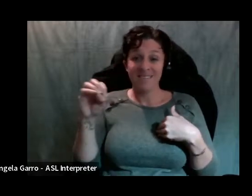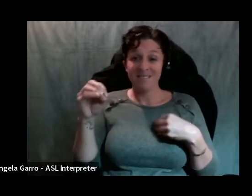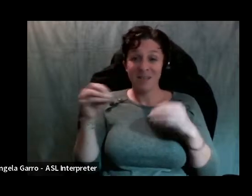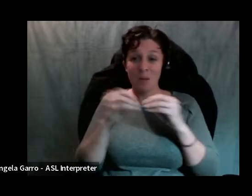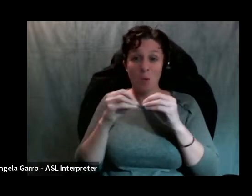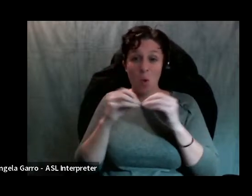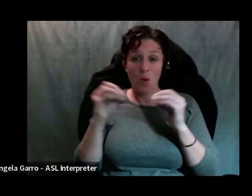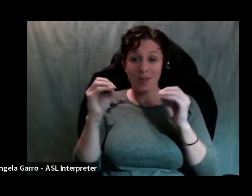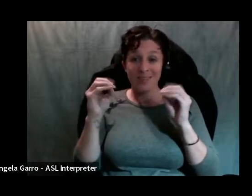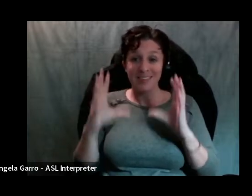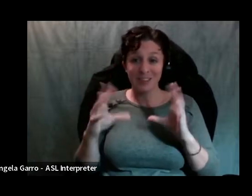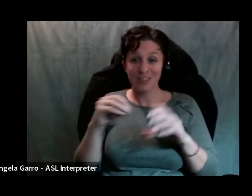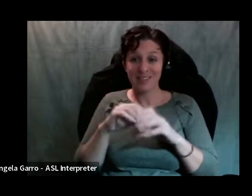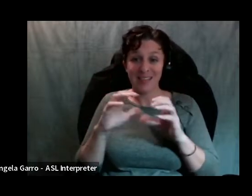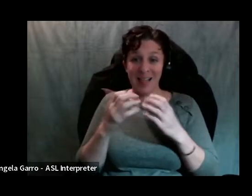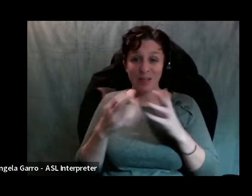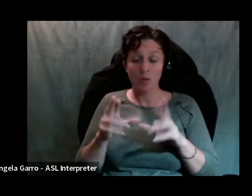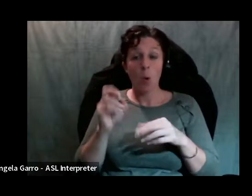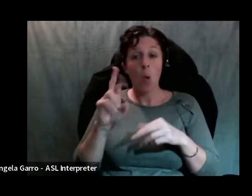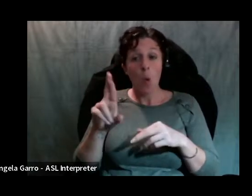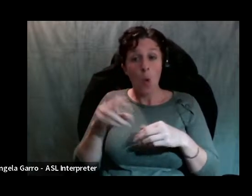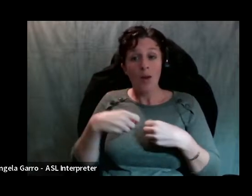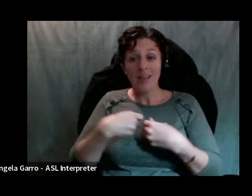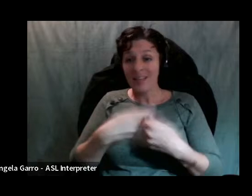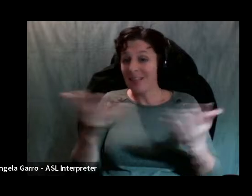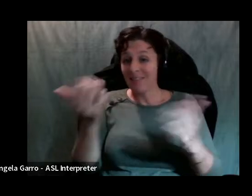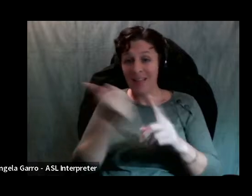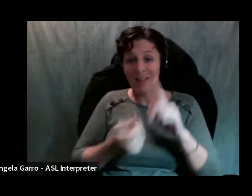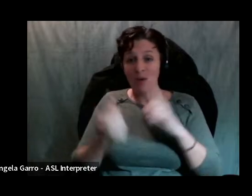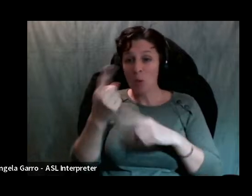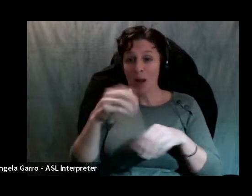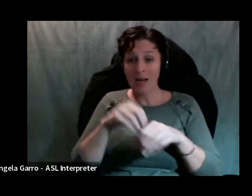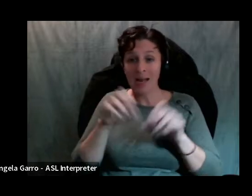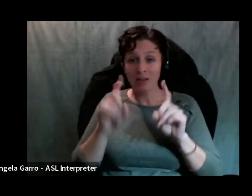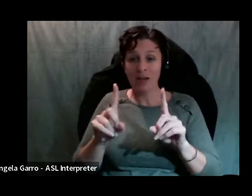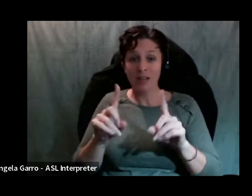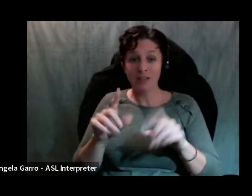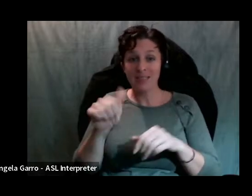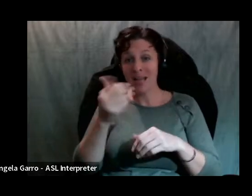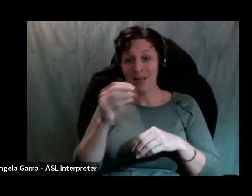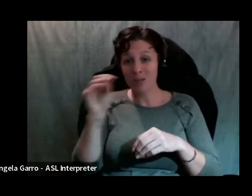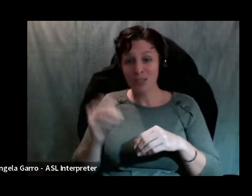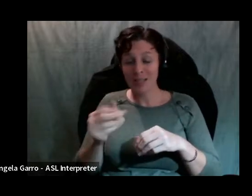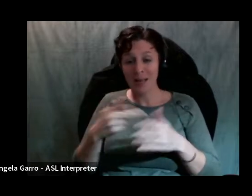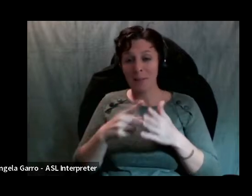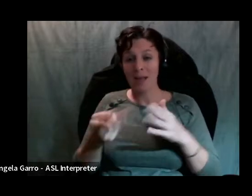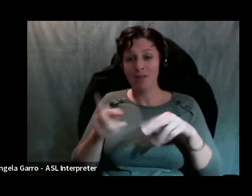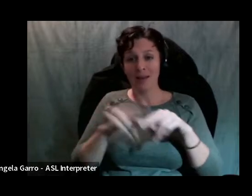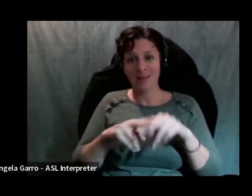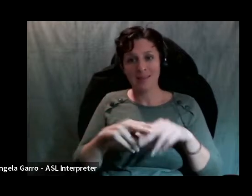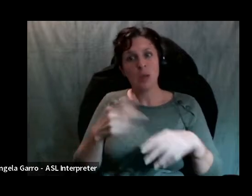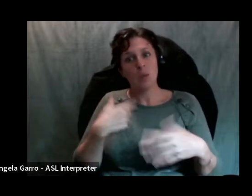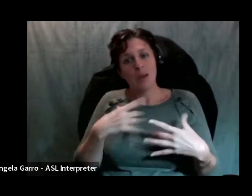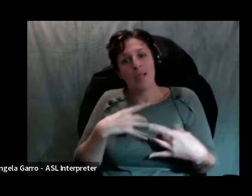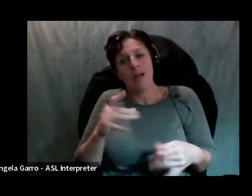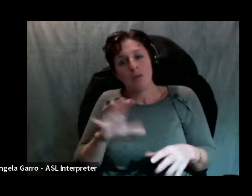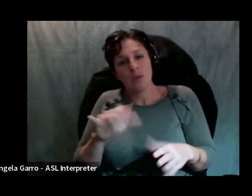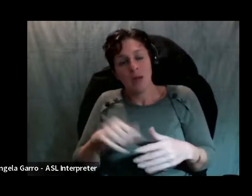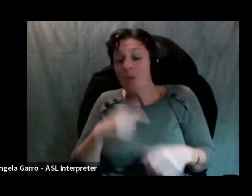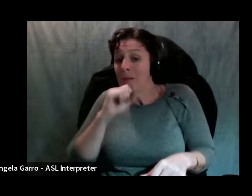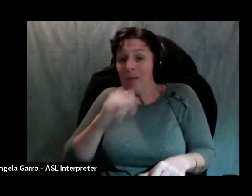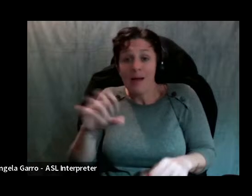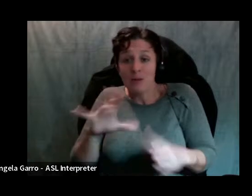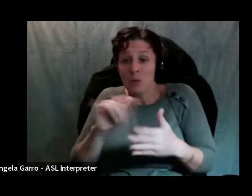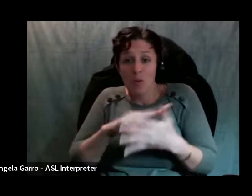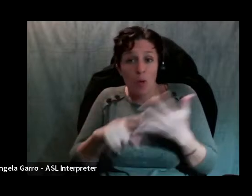in the classroom, Right. or we could have given every one of our educators in this district a 10% pay raise. And we would like to do that. And we would love to Yeah. do those things.